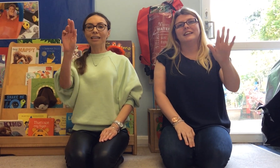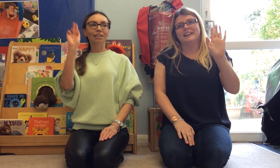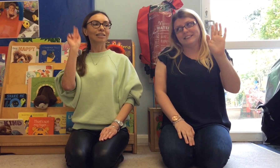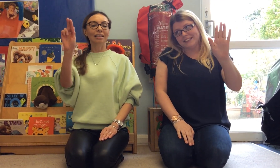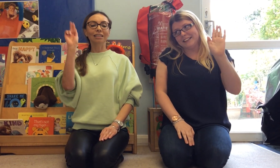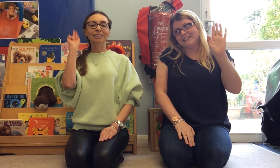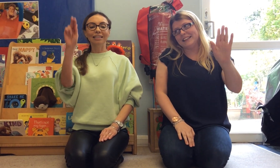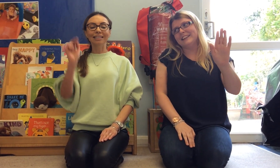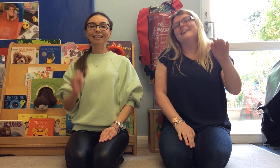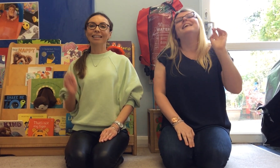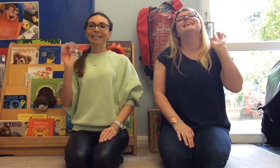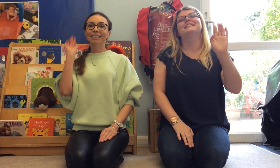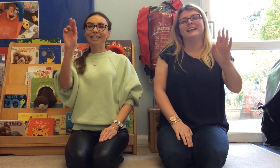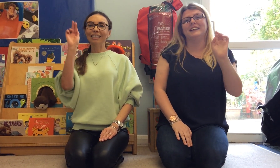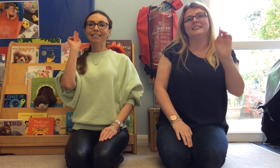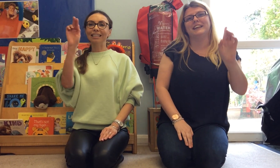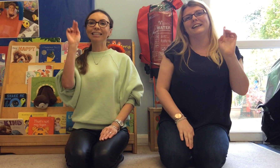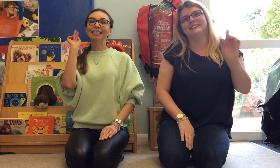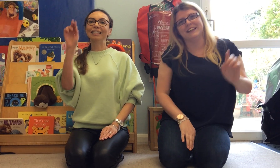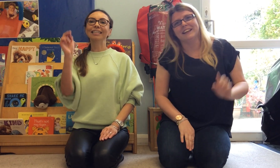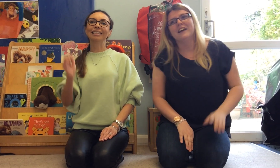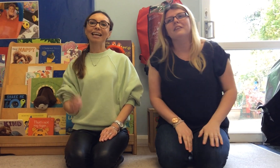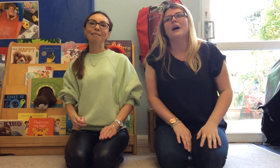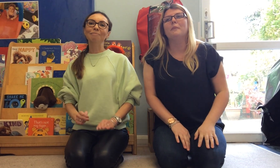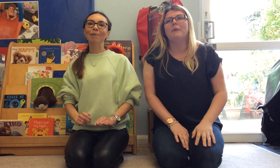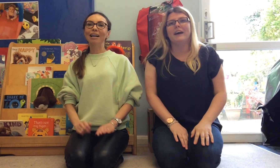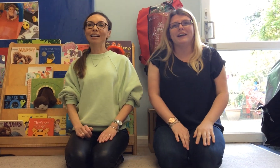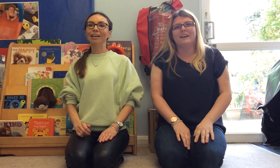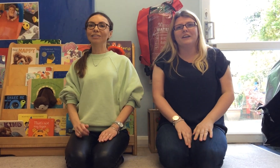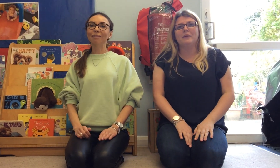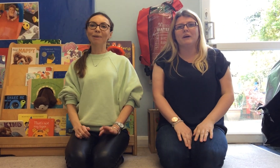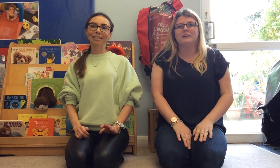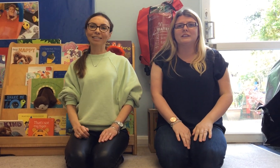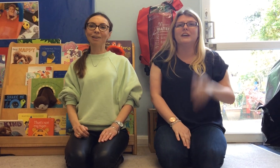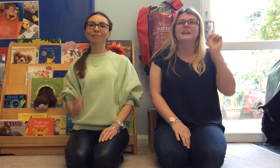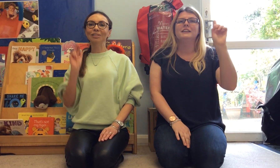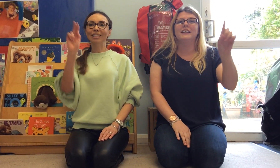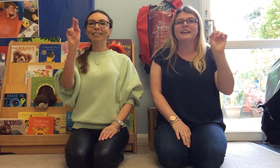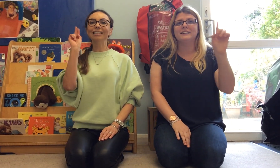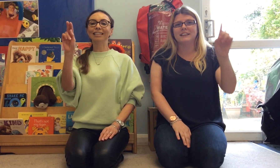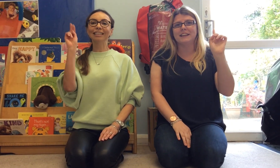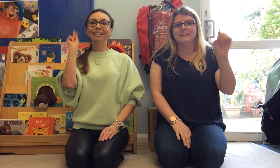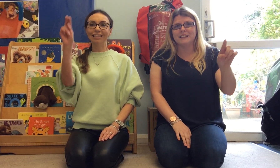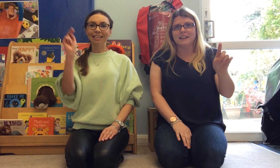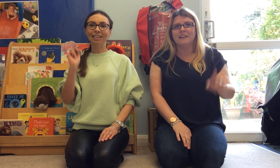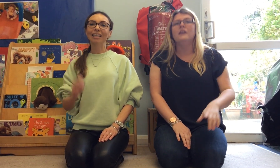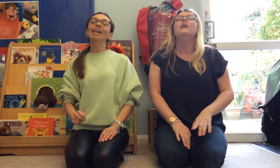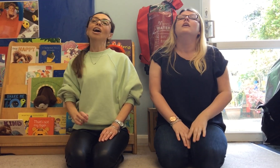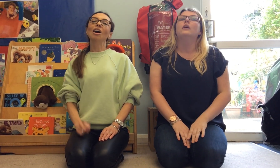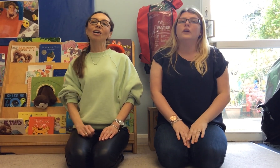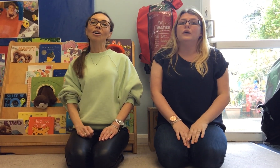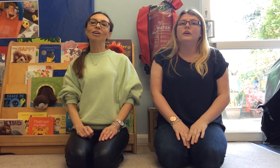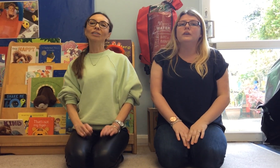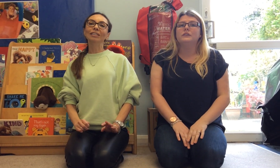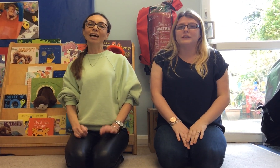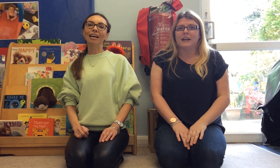ding, ding, ding. Ding, ding, ding. The bell on the bus go ding, ding, ding all